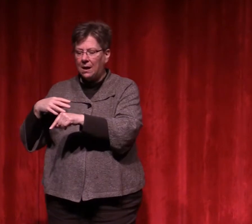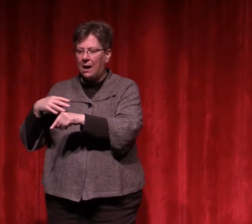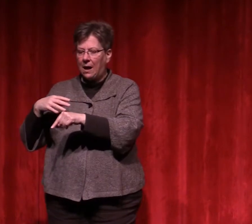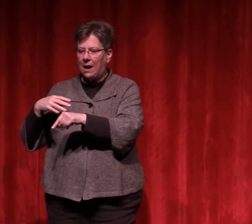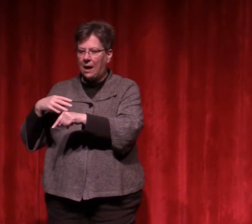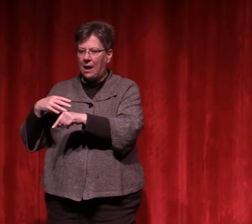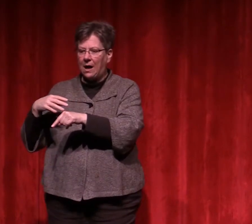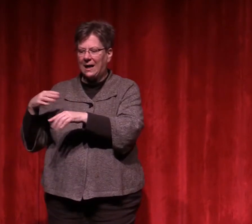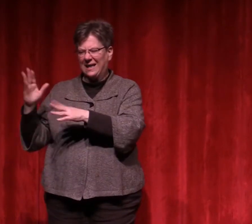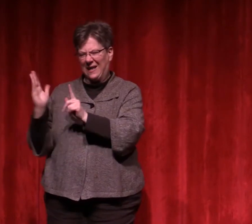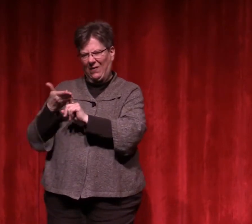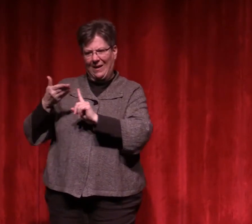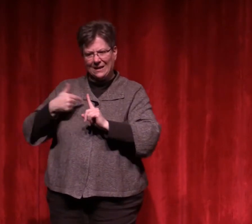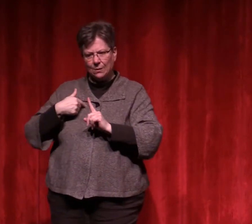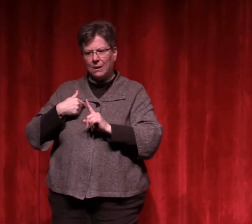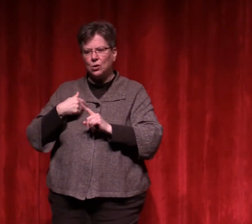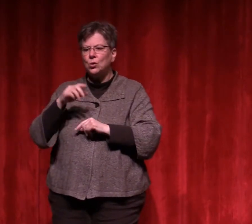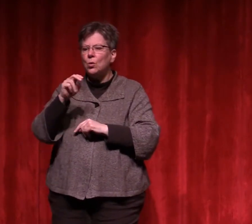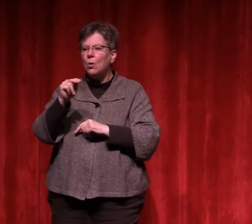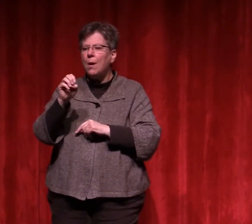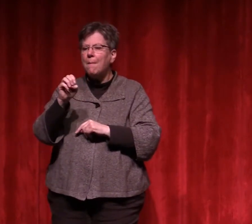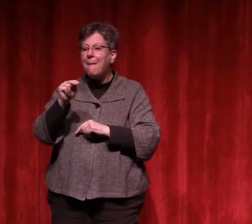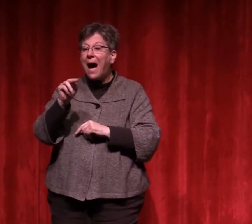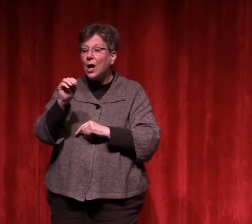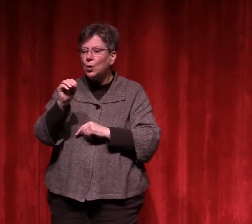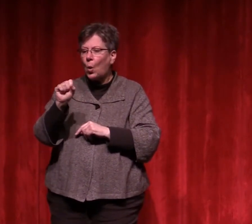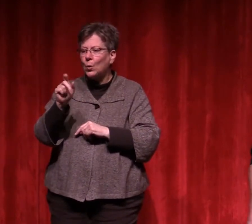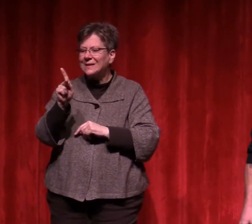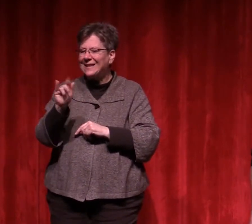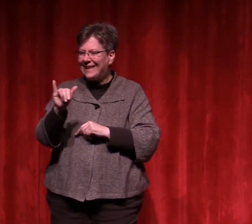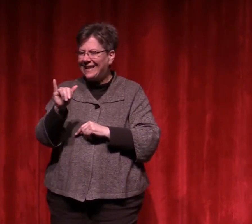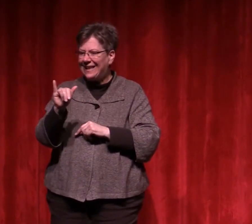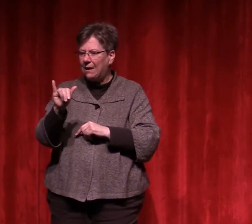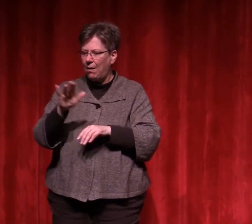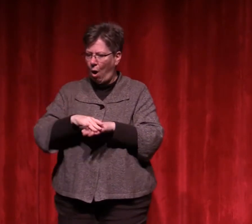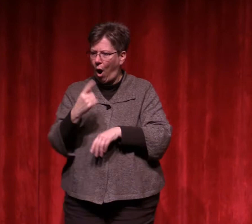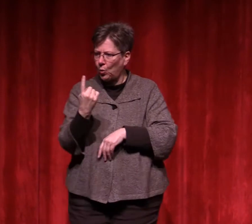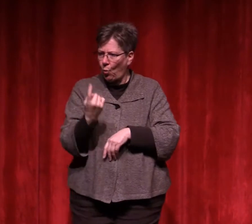paraplegic. My boss at the time was like, I'm not paying attention to this. And she